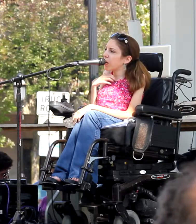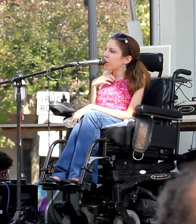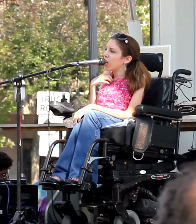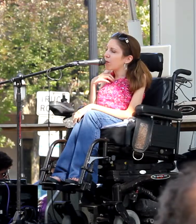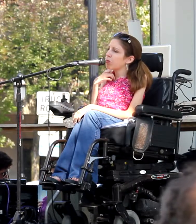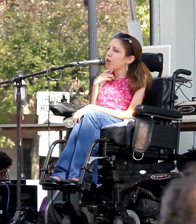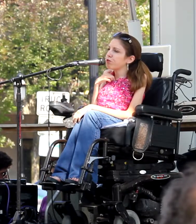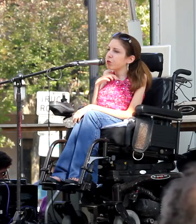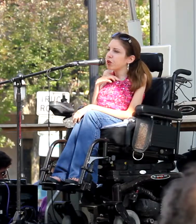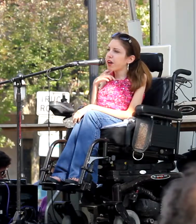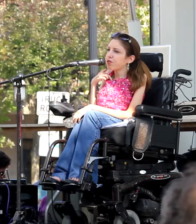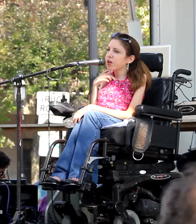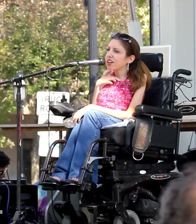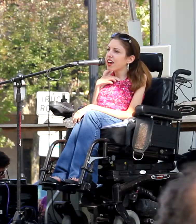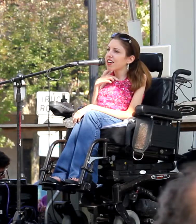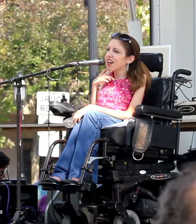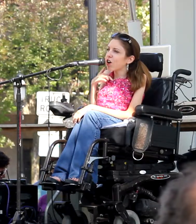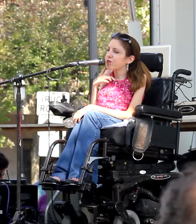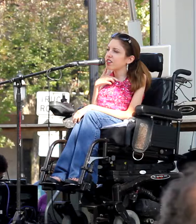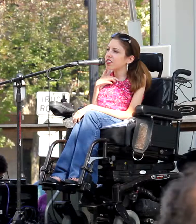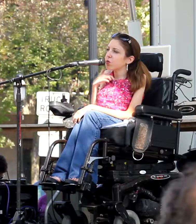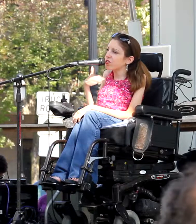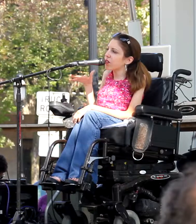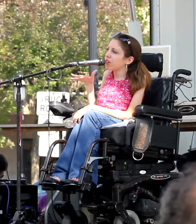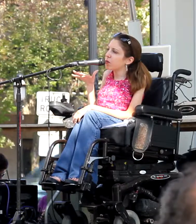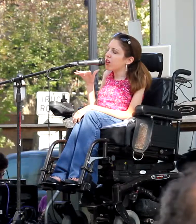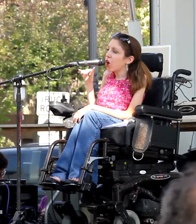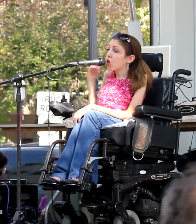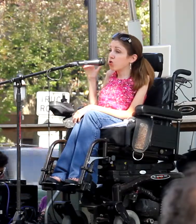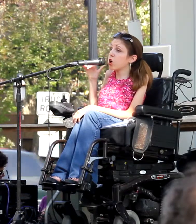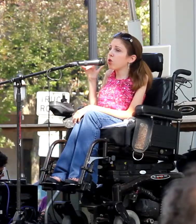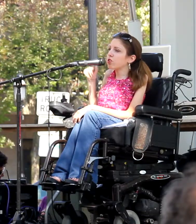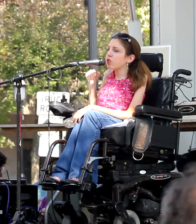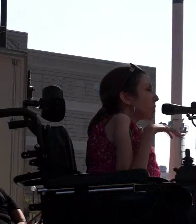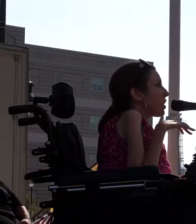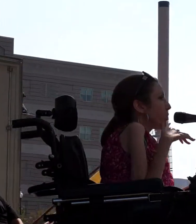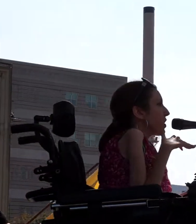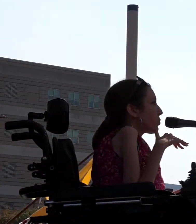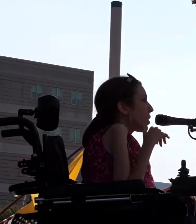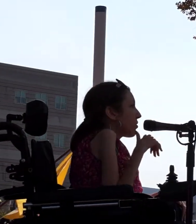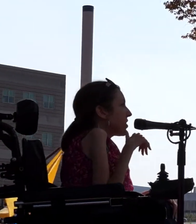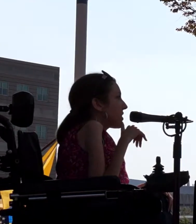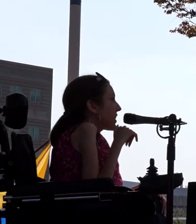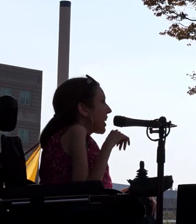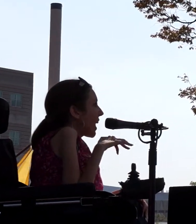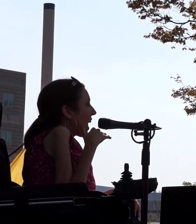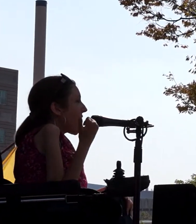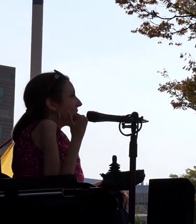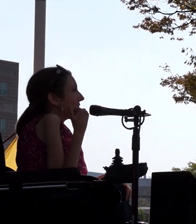way. People often feel really bad for me, and I often will tell them, don't, really for this one